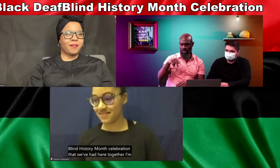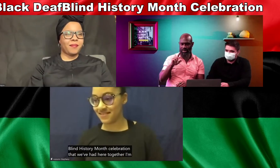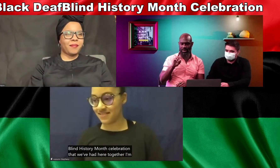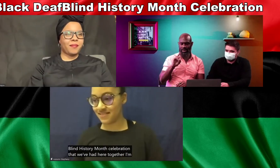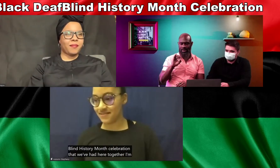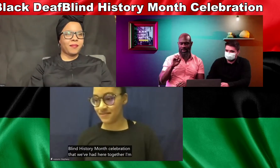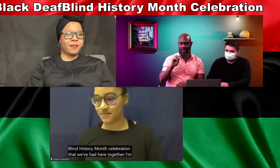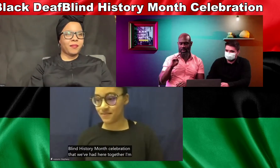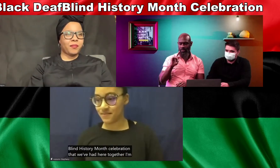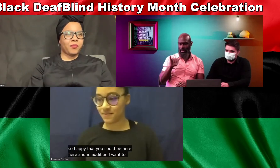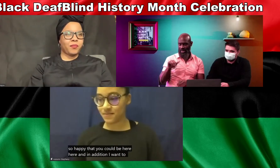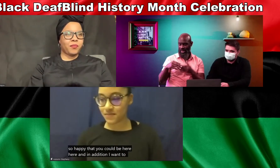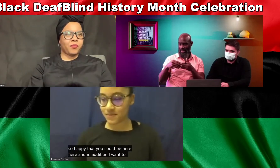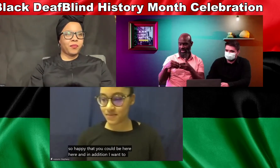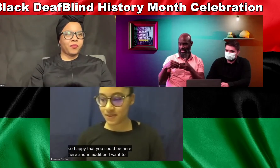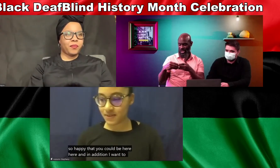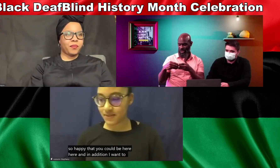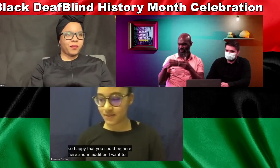want to say thank you to